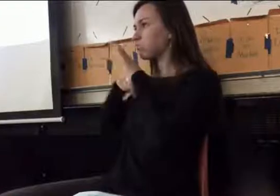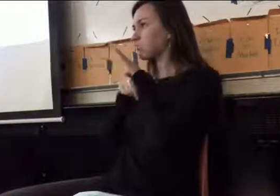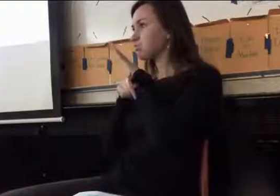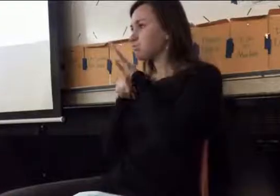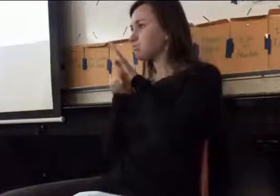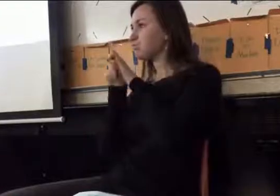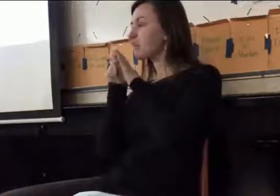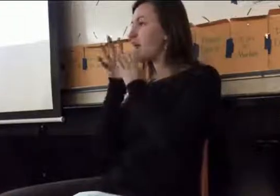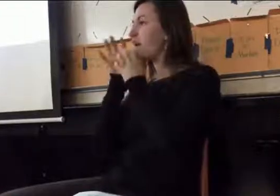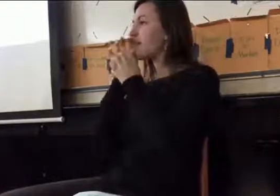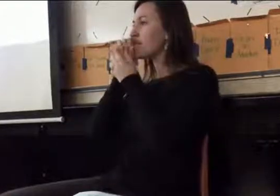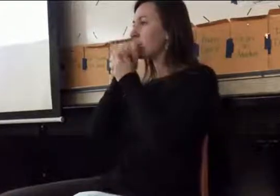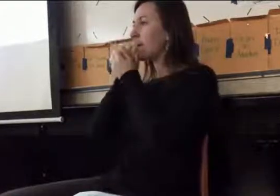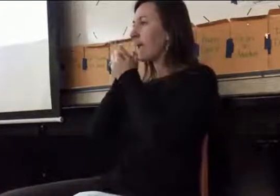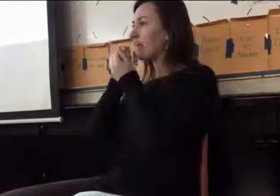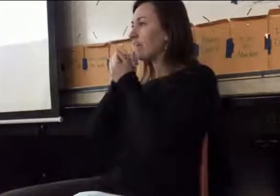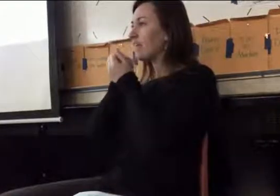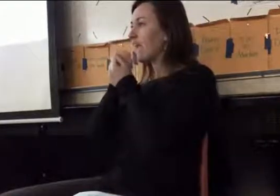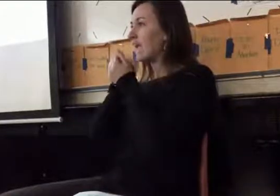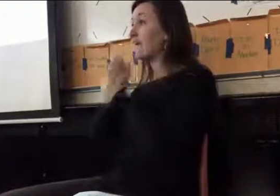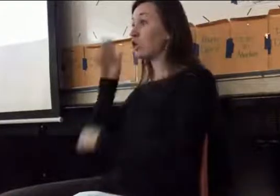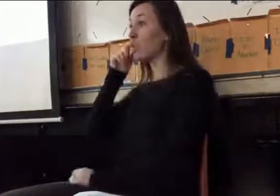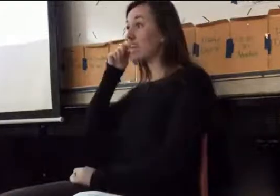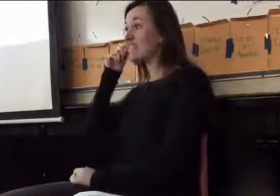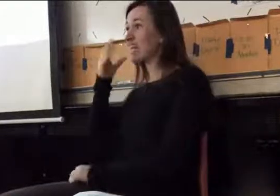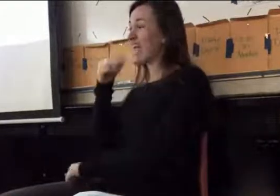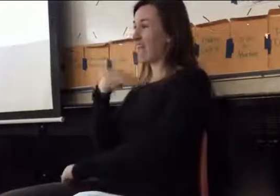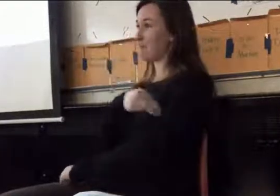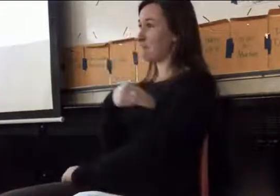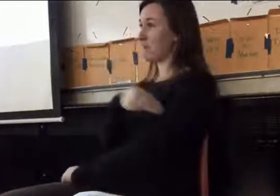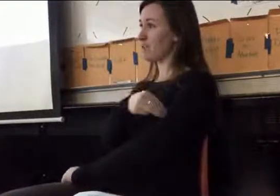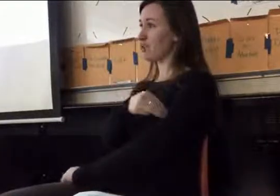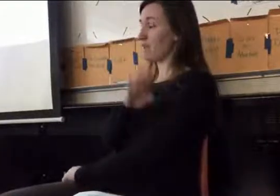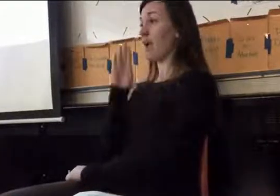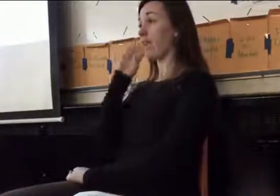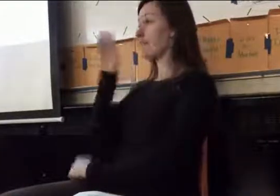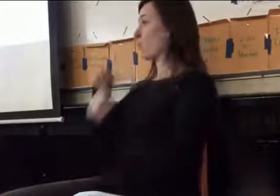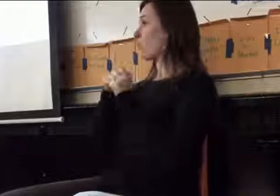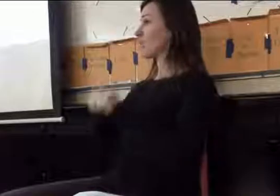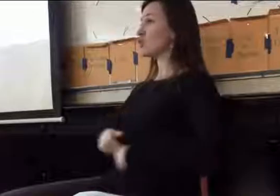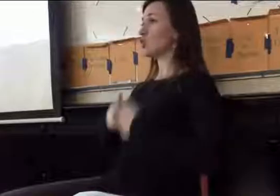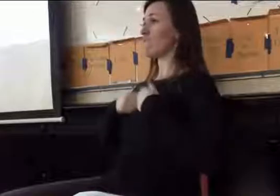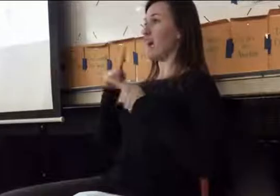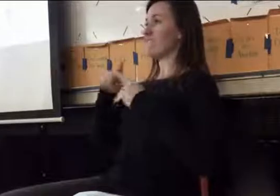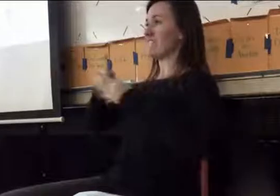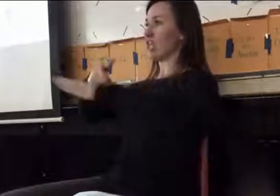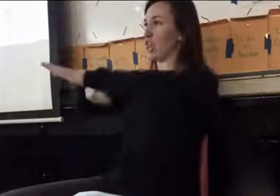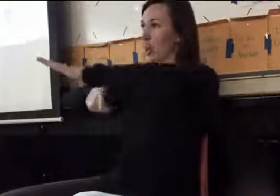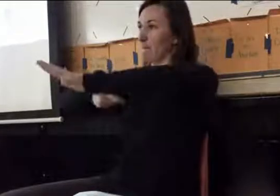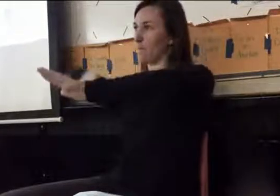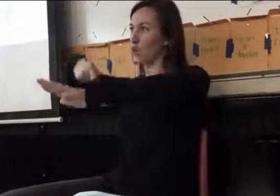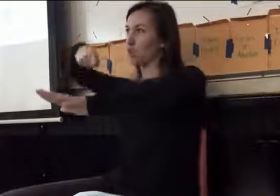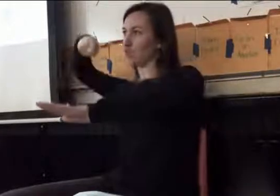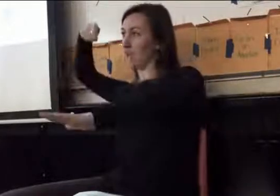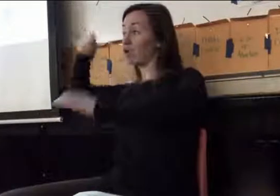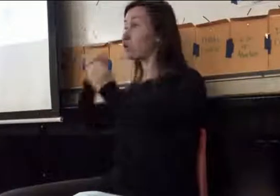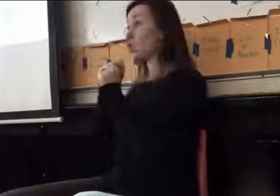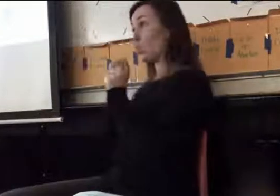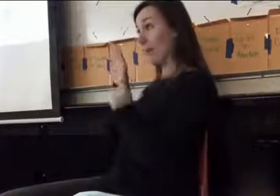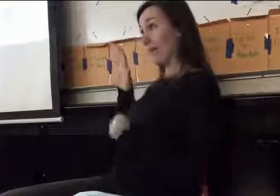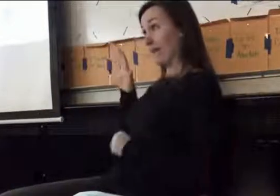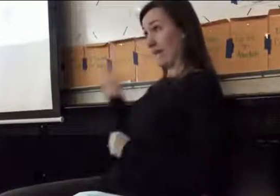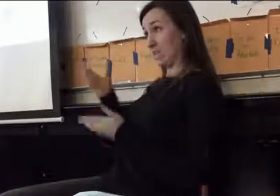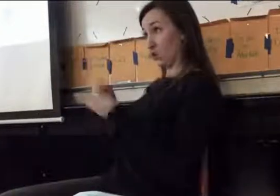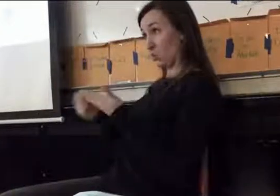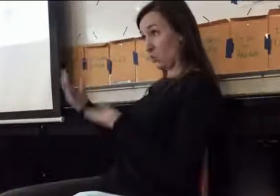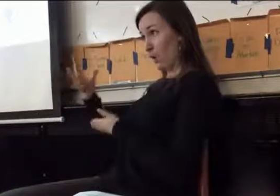your skin and your muscle, and they survive there until they are literally pulled out. With Rockefeller's wealth, he ends up having a vaccine created